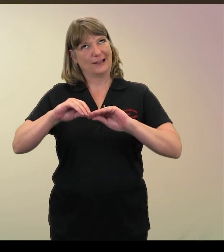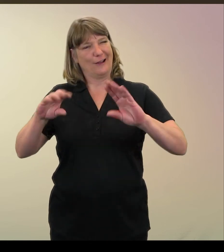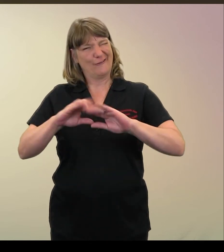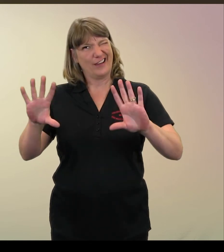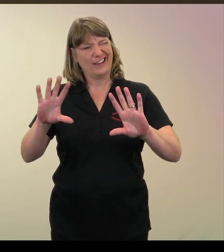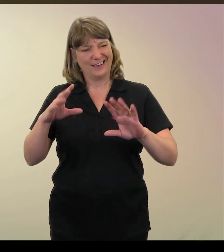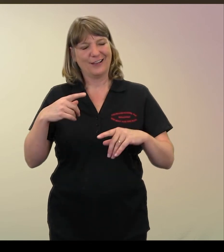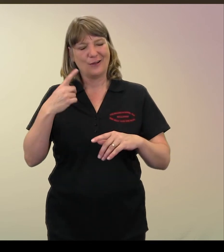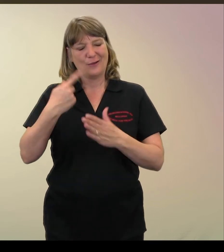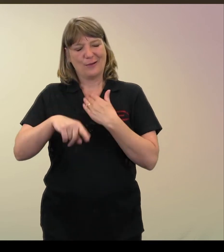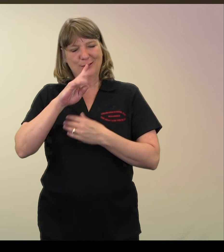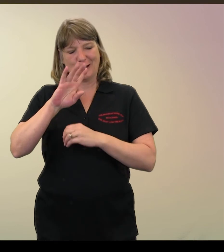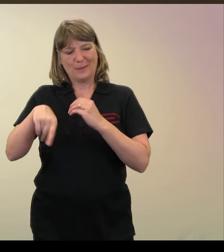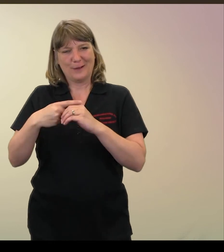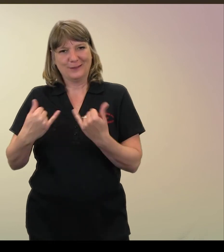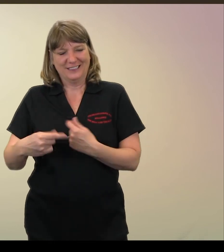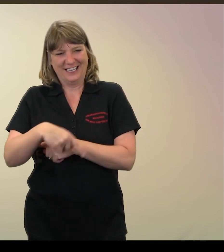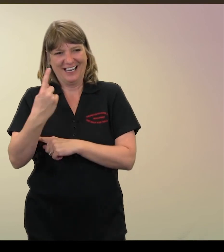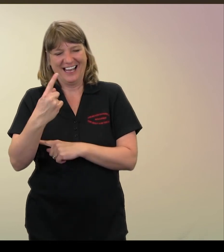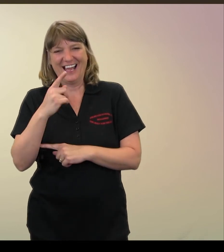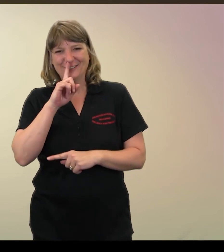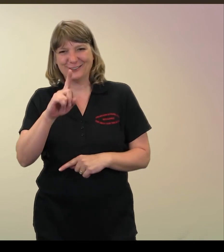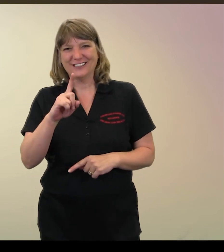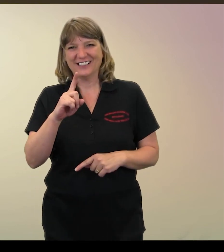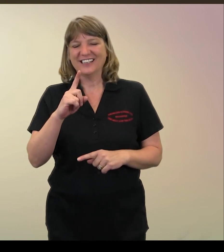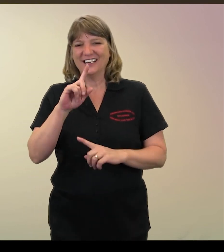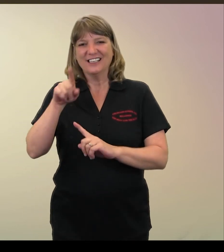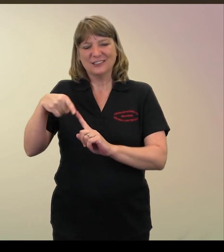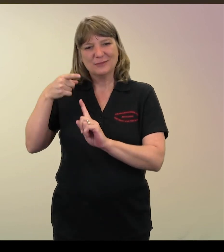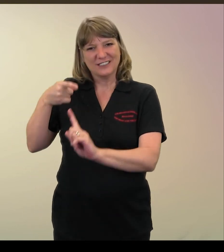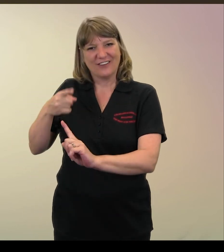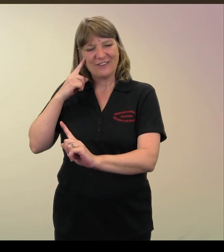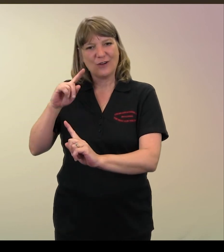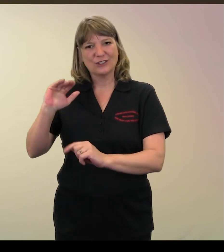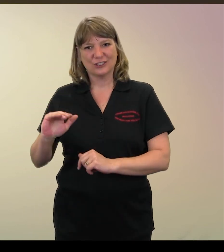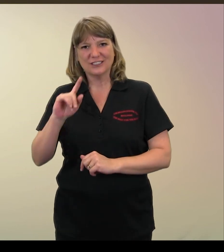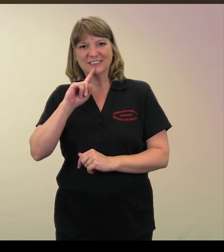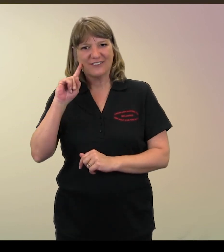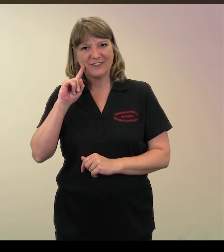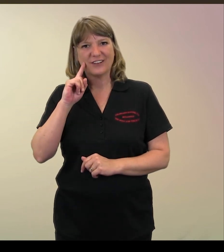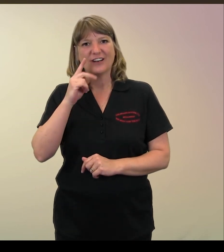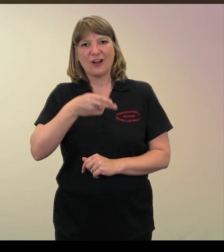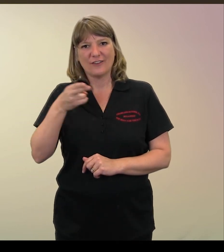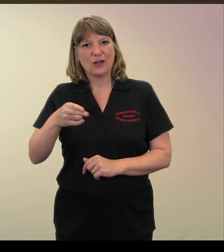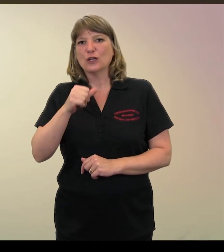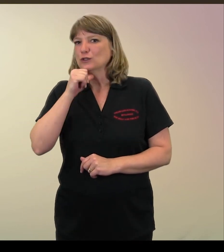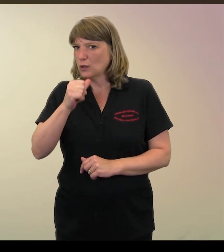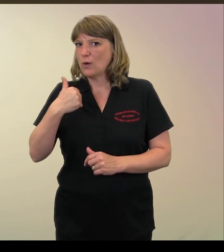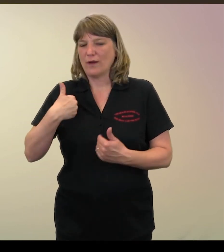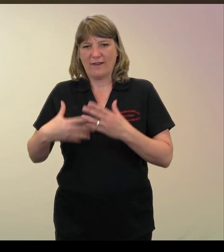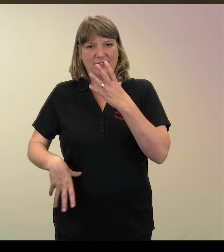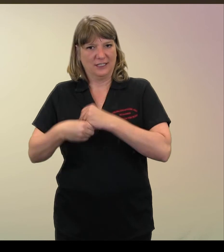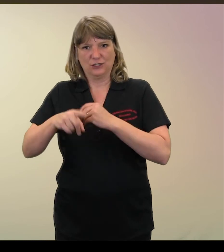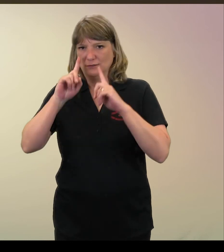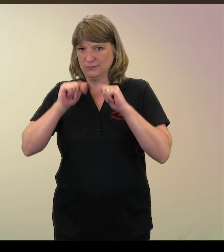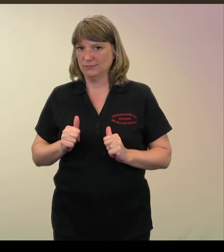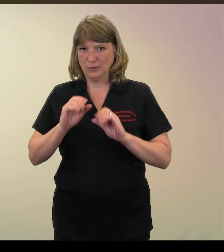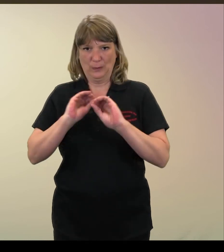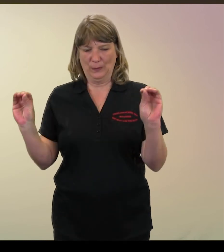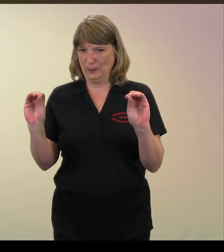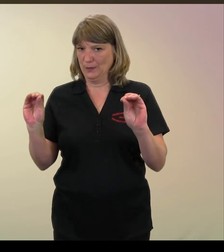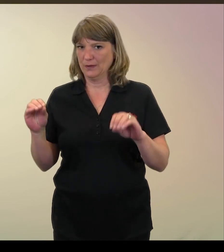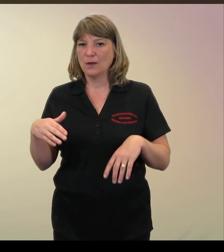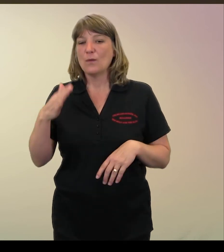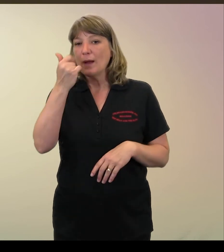I should clarify that much of what we're talking about today actually is very specific to children who are deaf and hard of hearing who don't have an additional